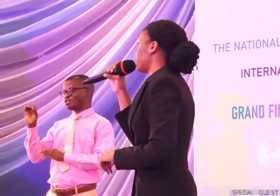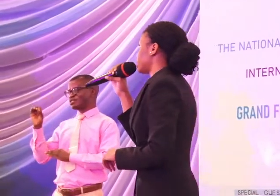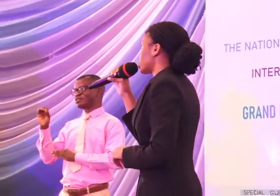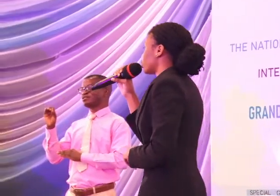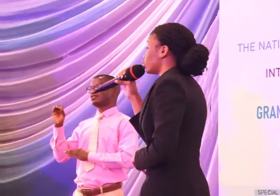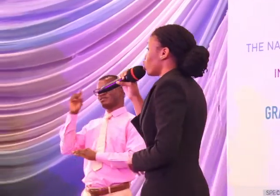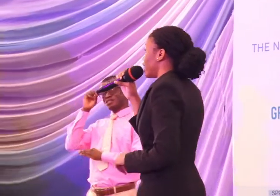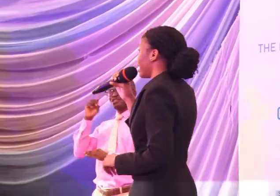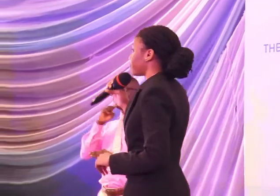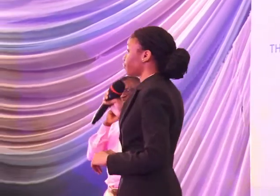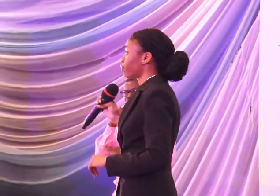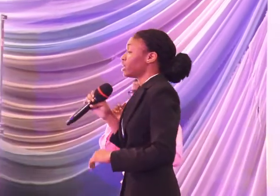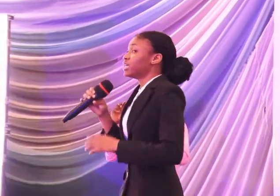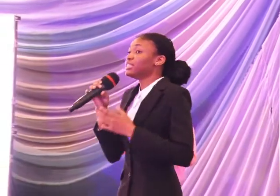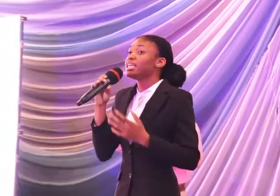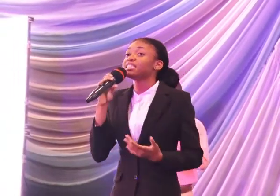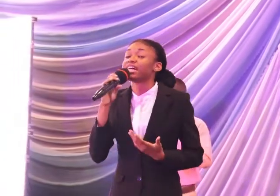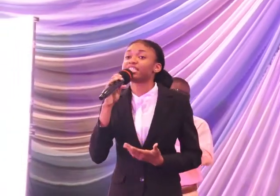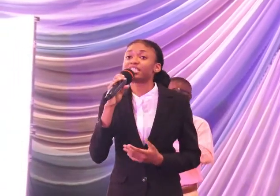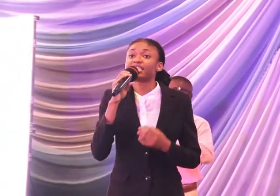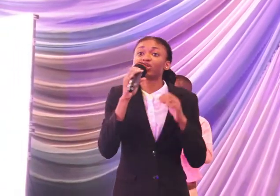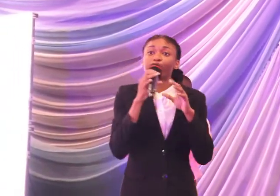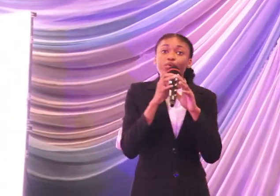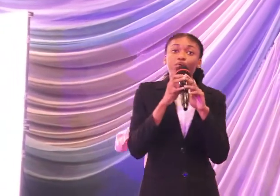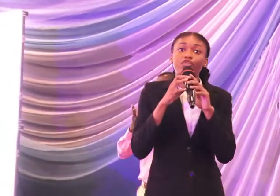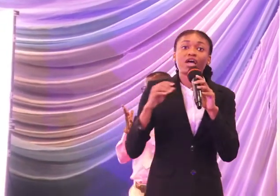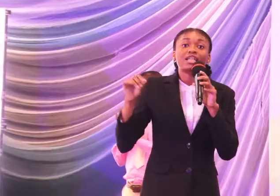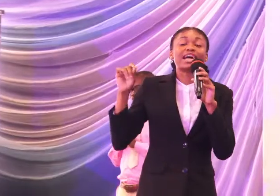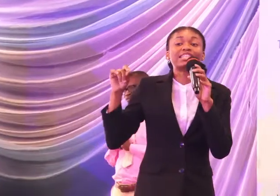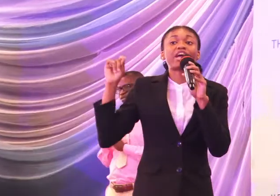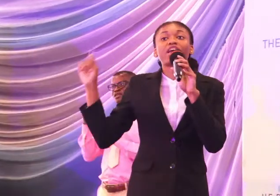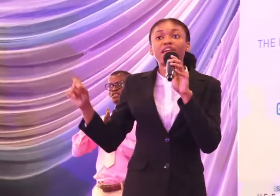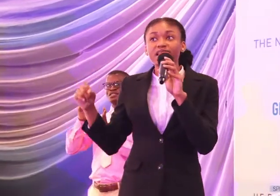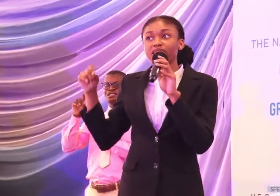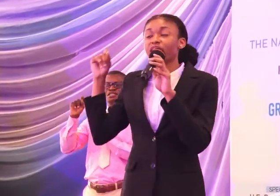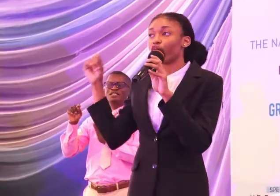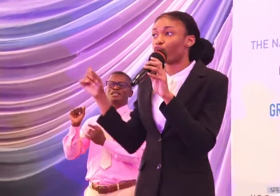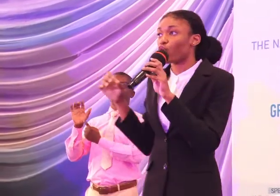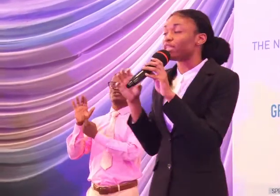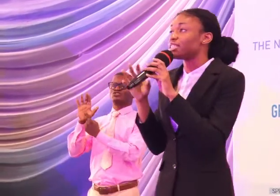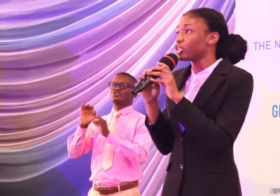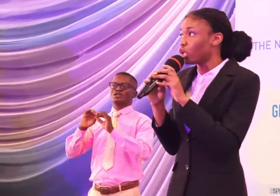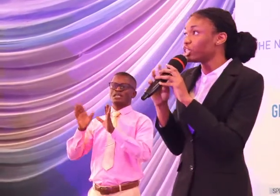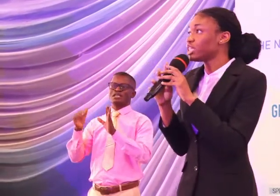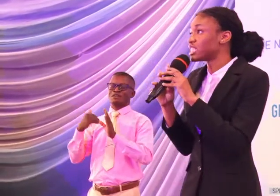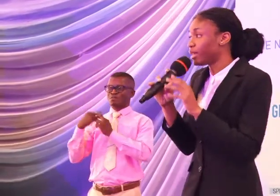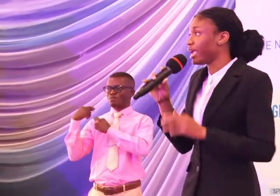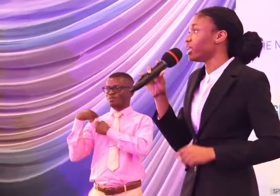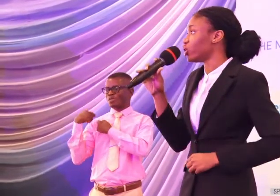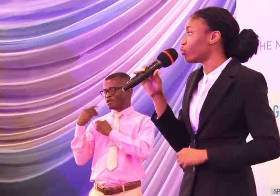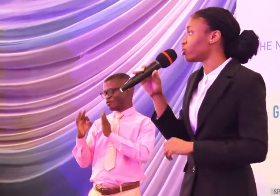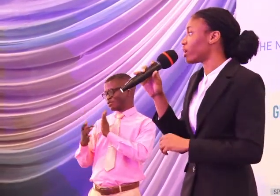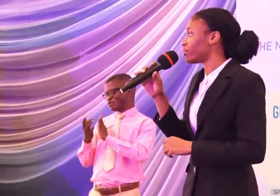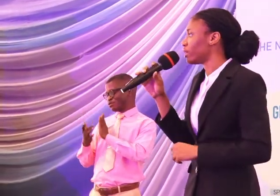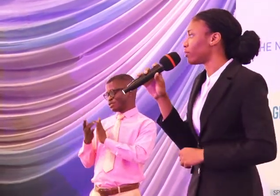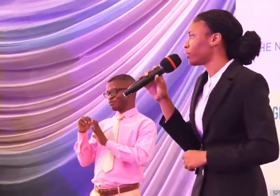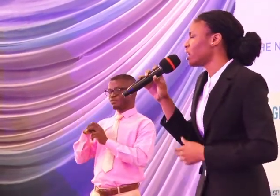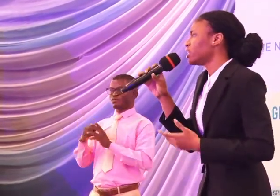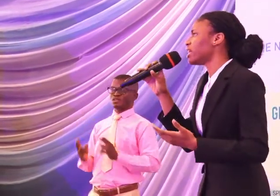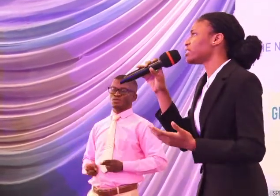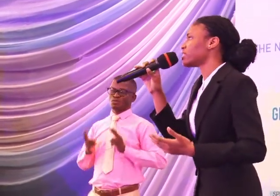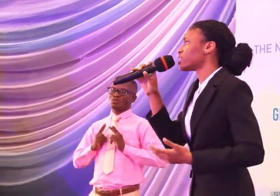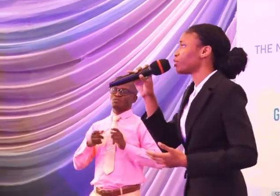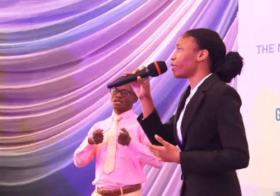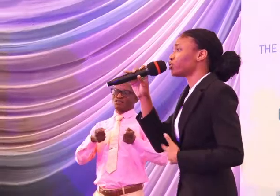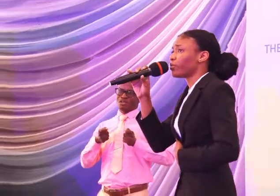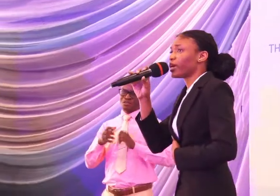trafficking cases were done online. These statistics prove that there is a role that technology is playing in human trafficking.